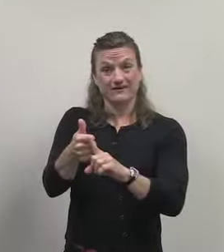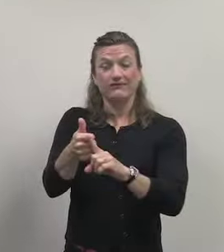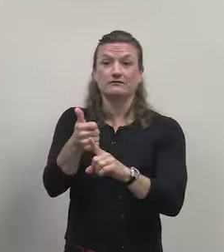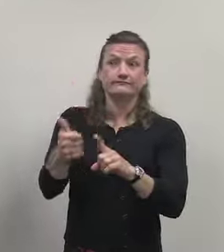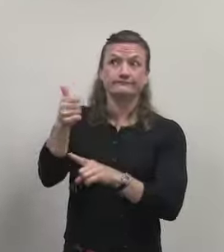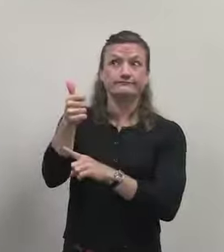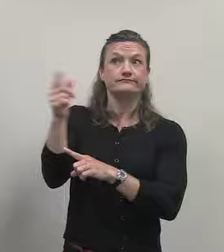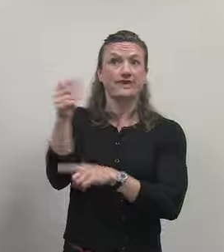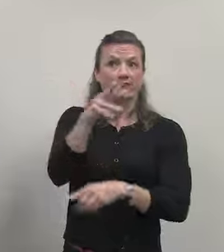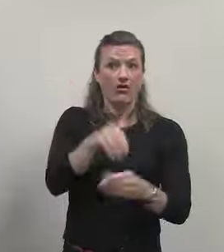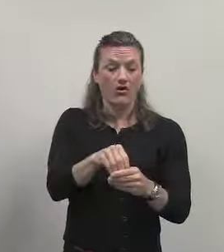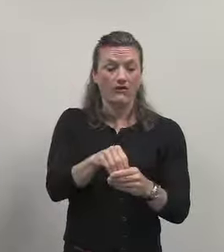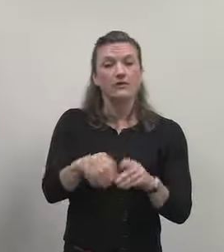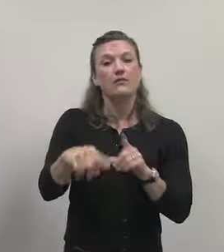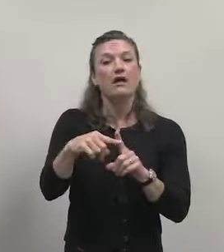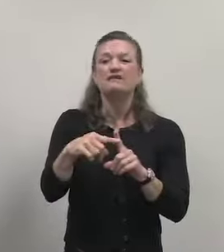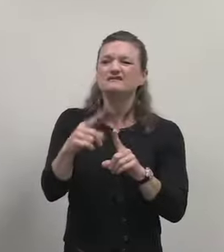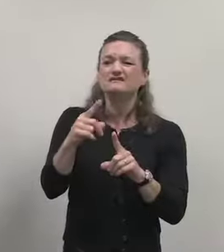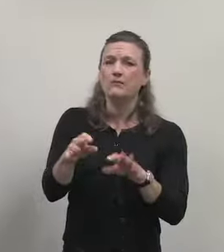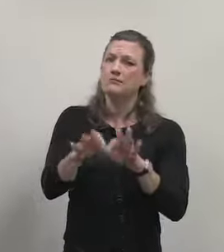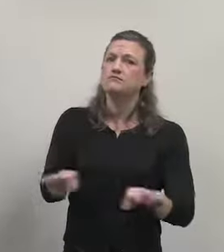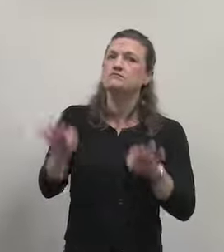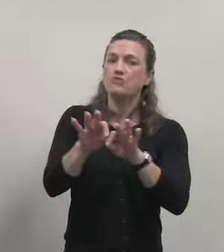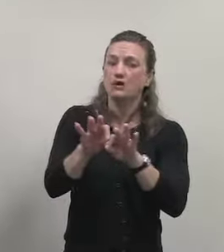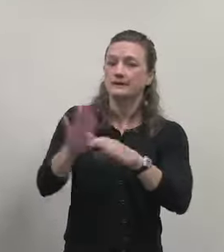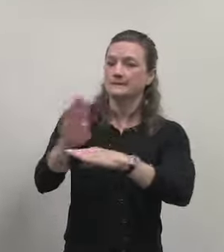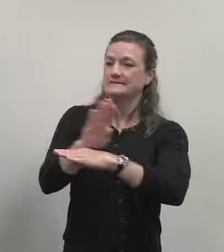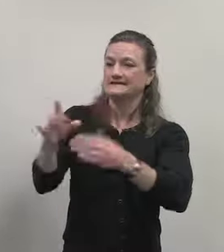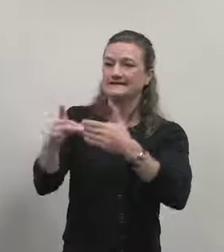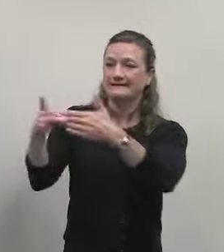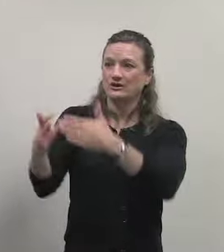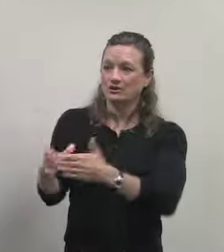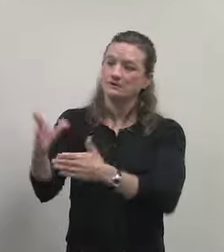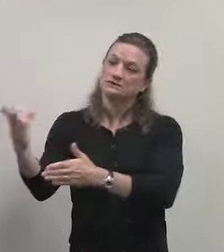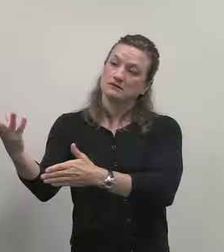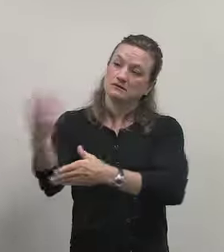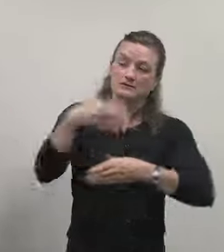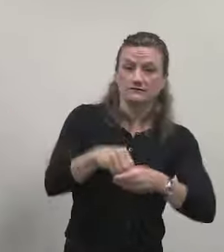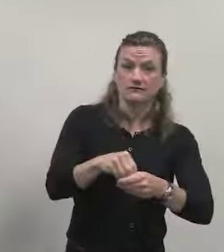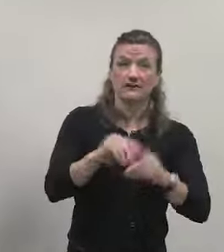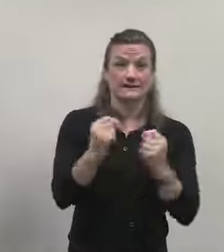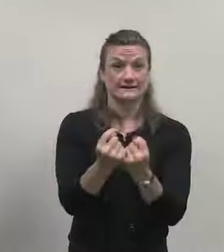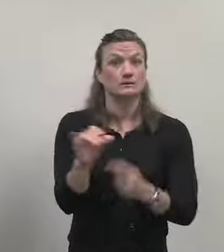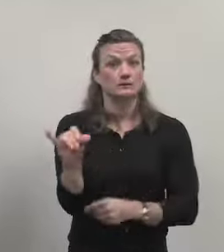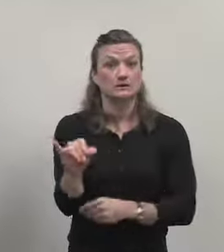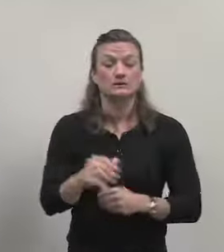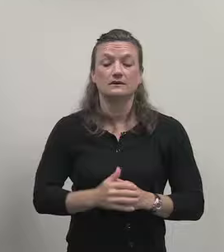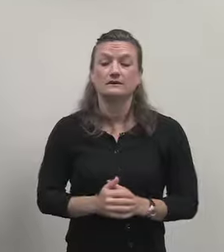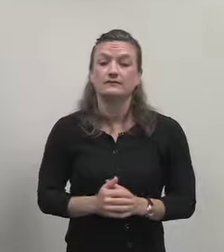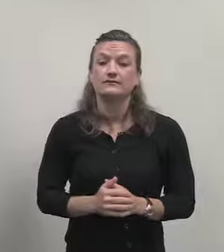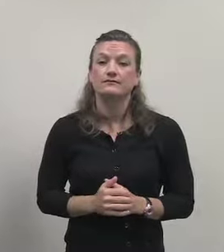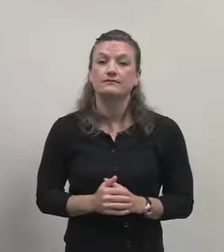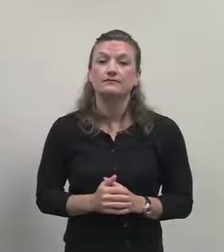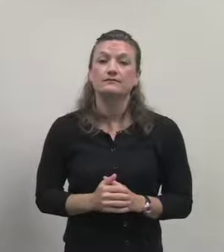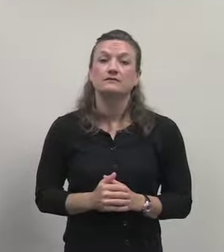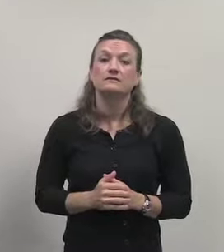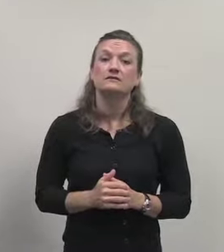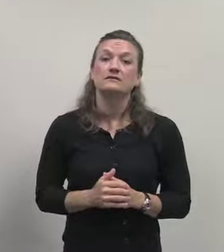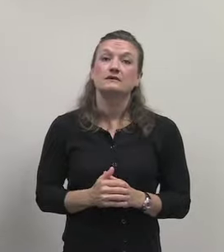then it's also important to bring business leaders into the community level team. In